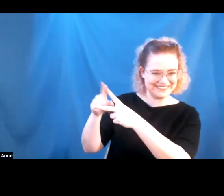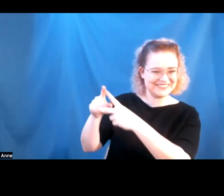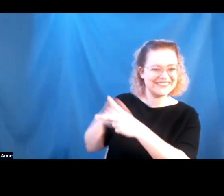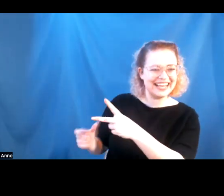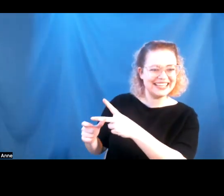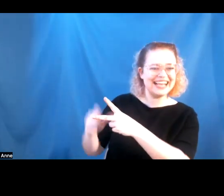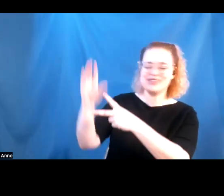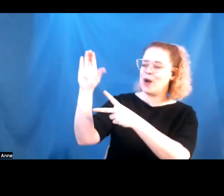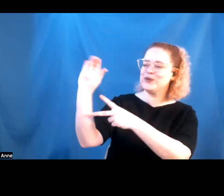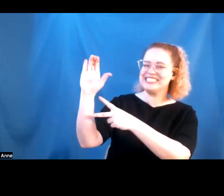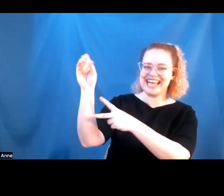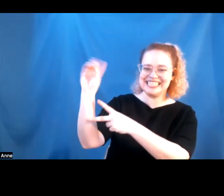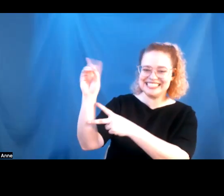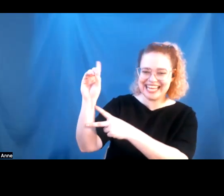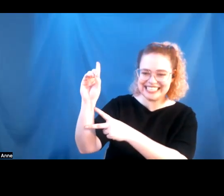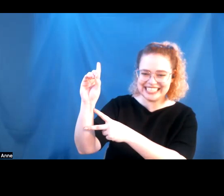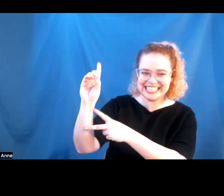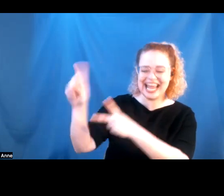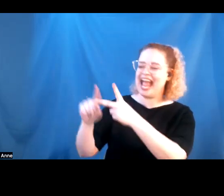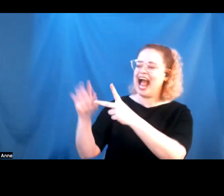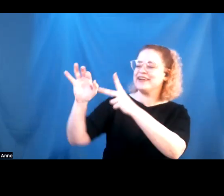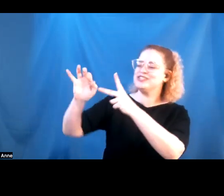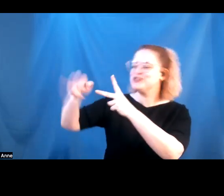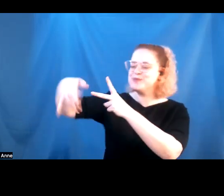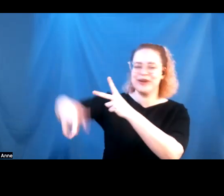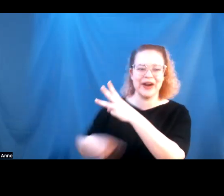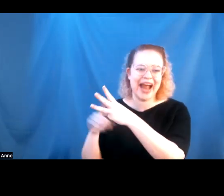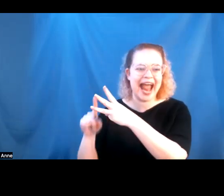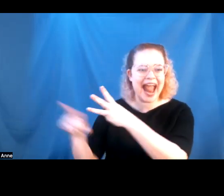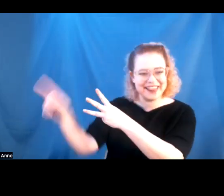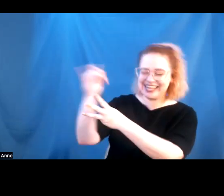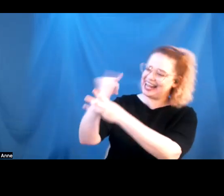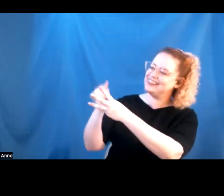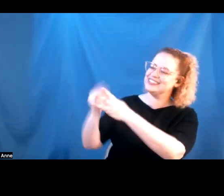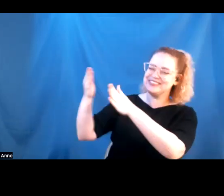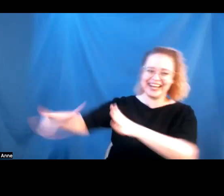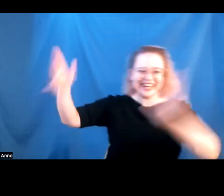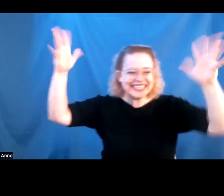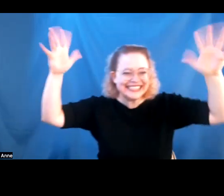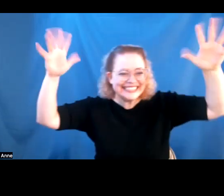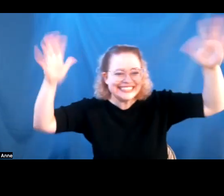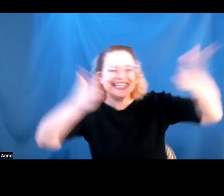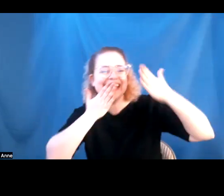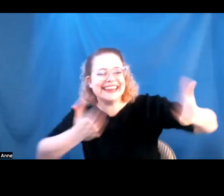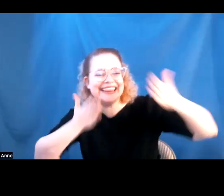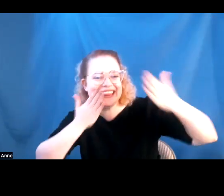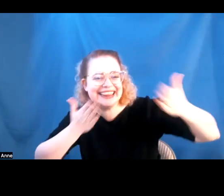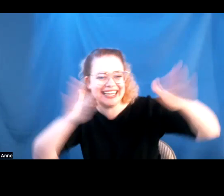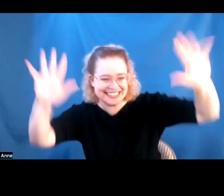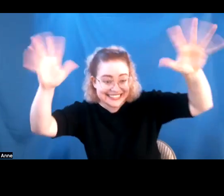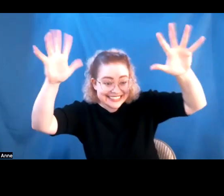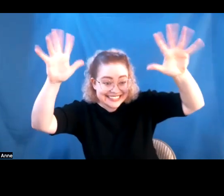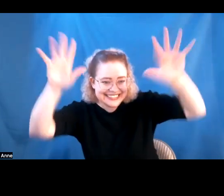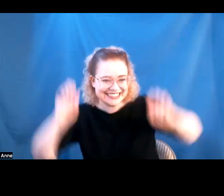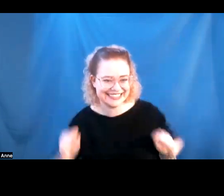to Christina, our interpreter, and illustrator. Thank you, Anne. Nathalia. Thank you, everyone. All right, well, we're